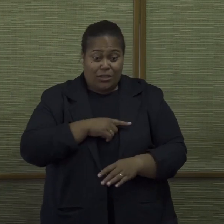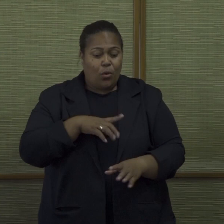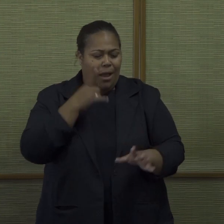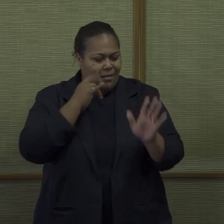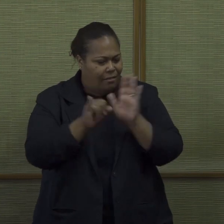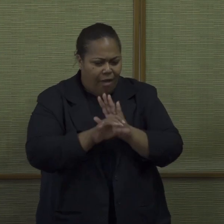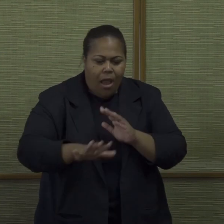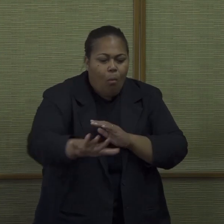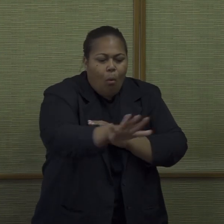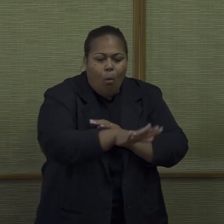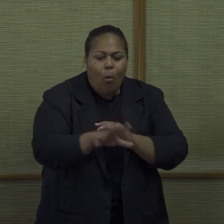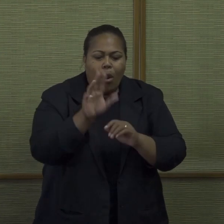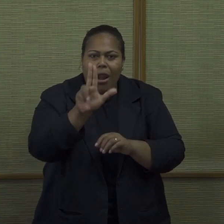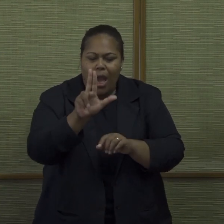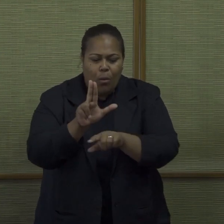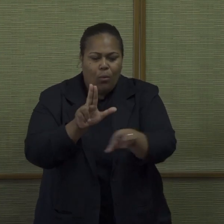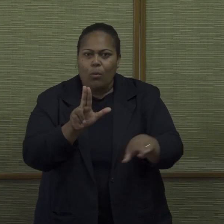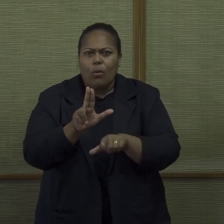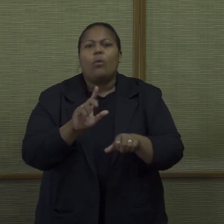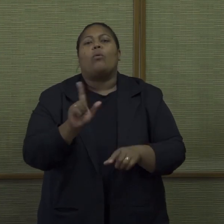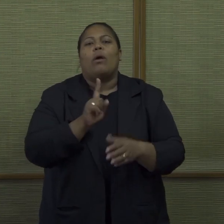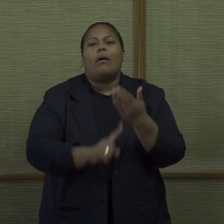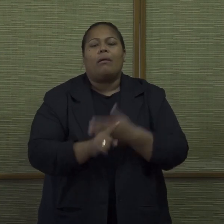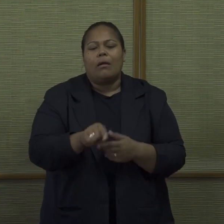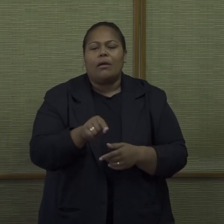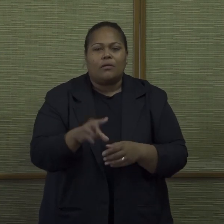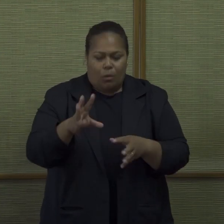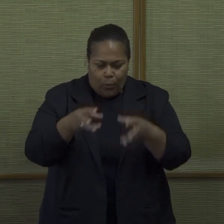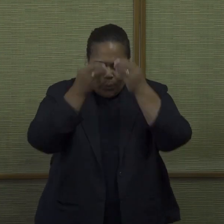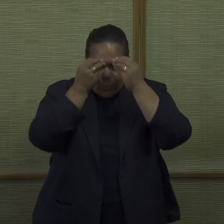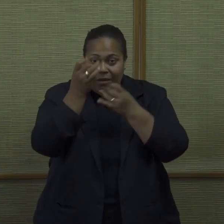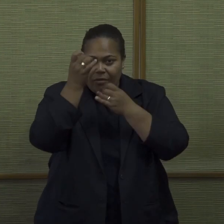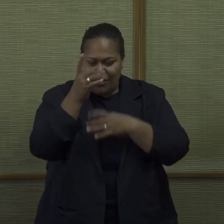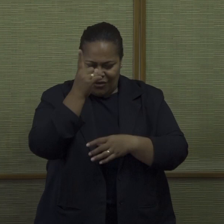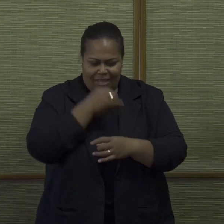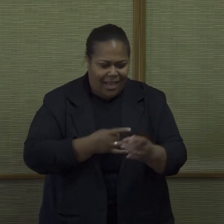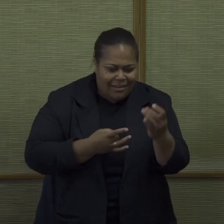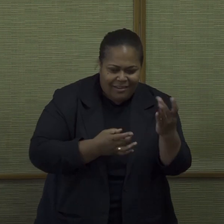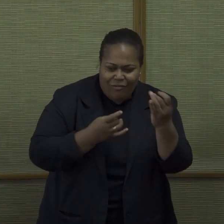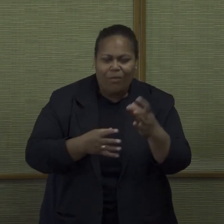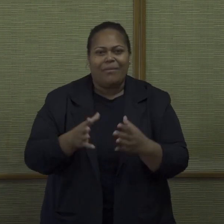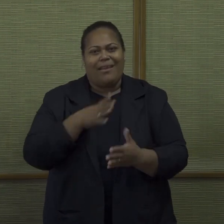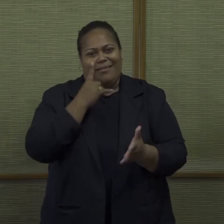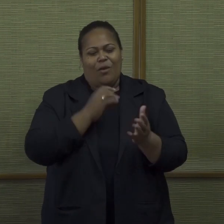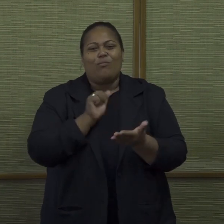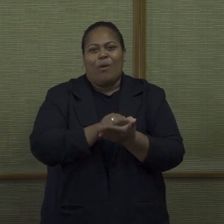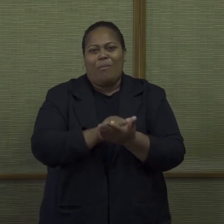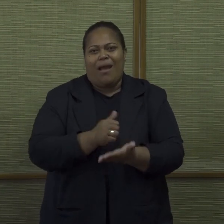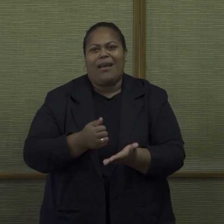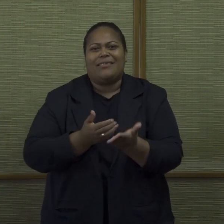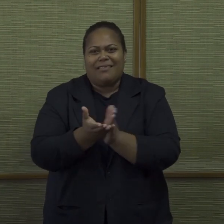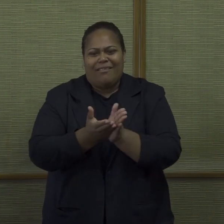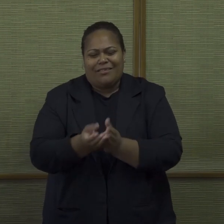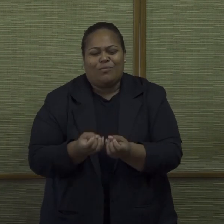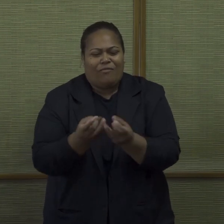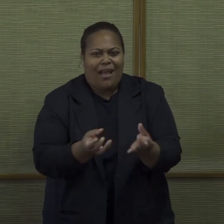the islands in Matuku. In the whole Southern Laos group. Like I said, we will wait for the aerial assessment to come